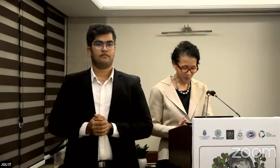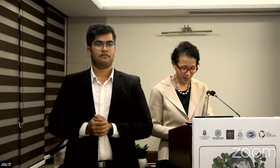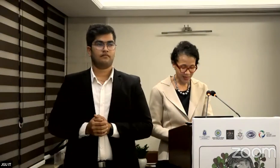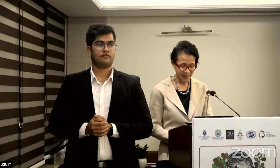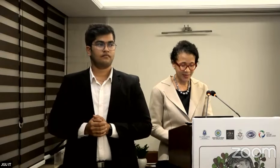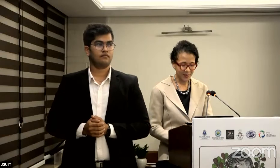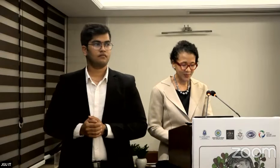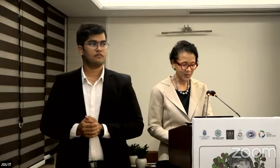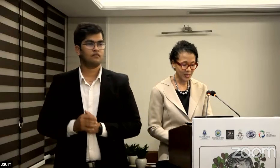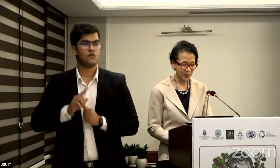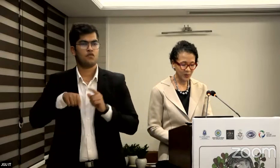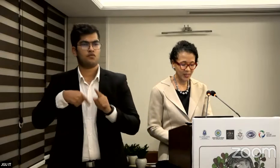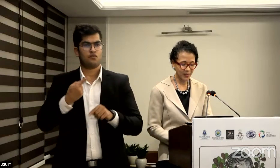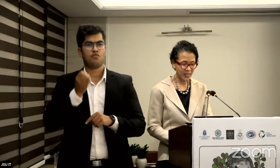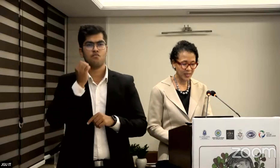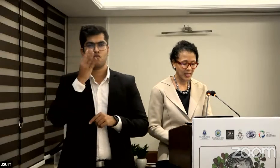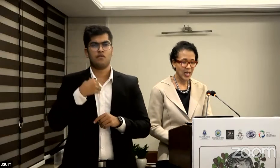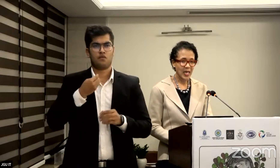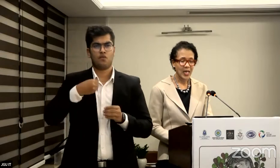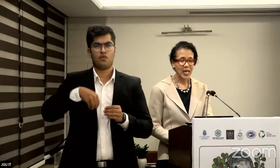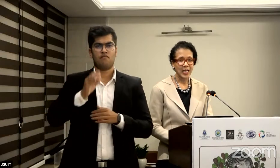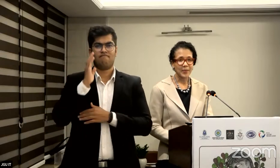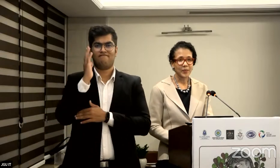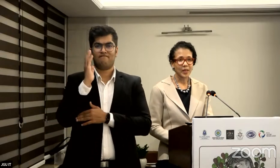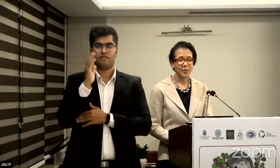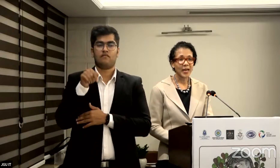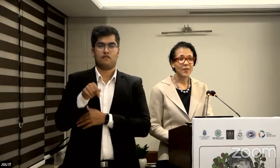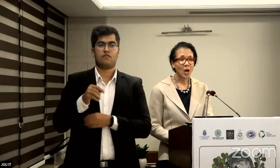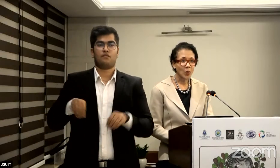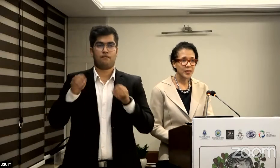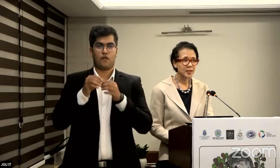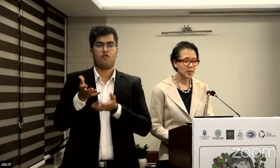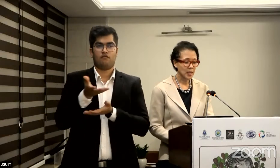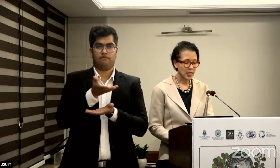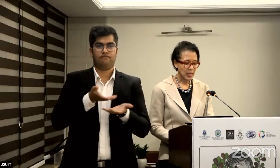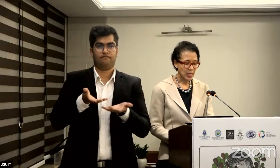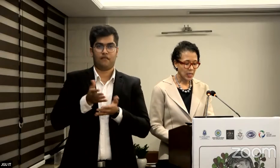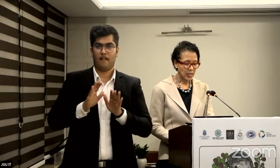tomorrow morning, I think will be giving. But I've